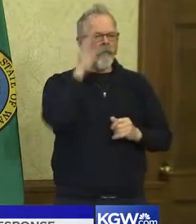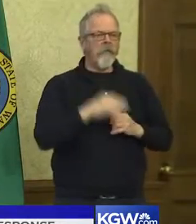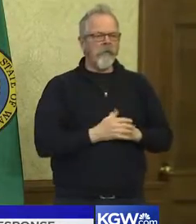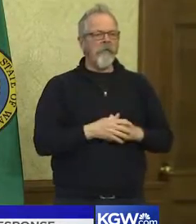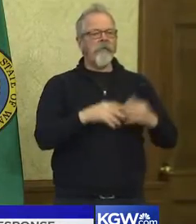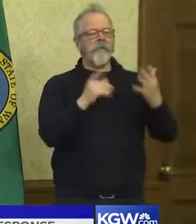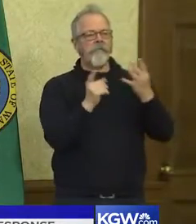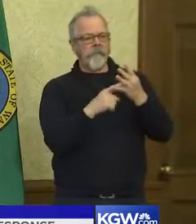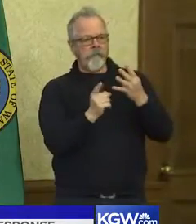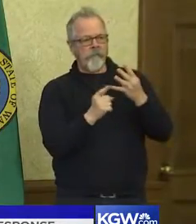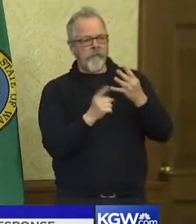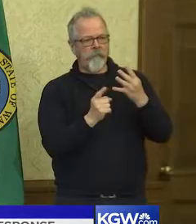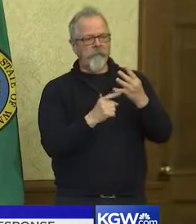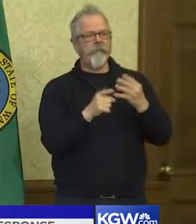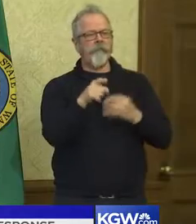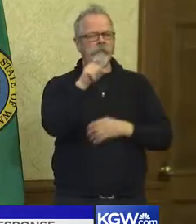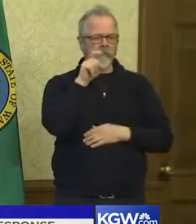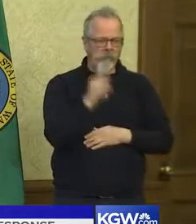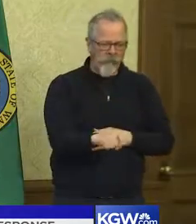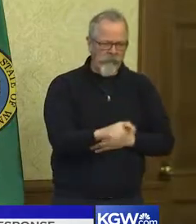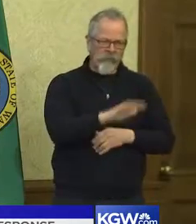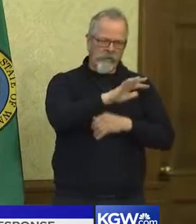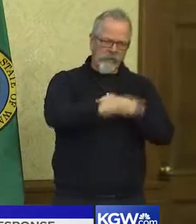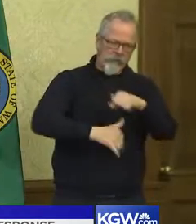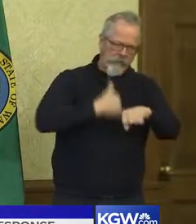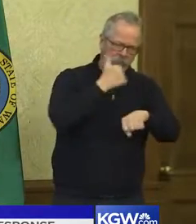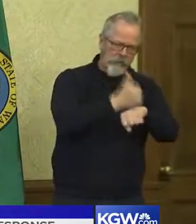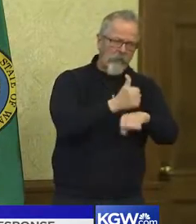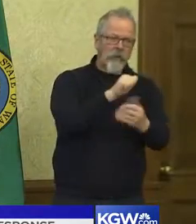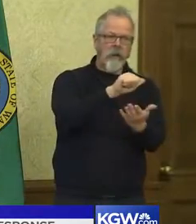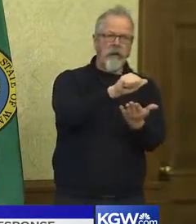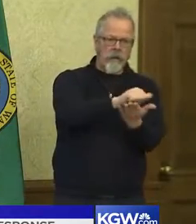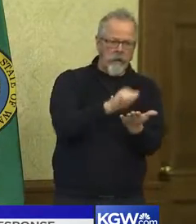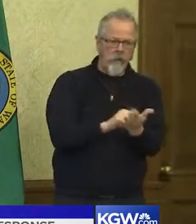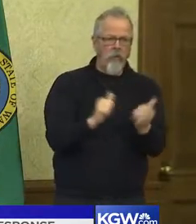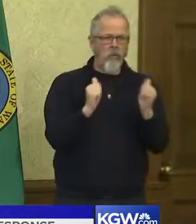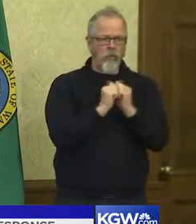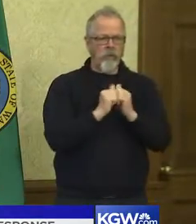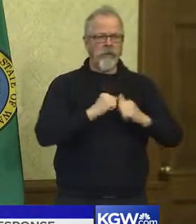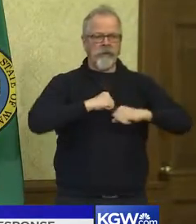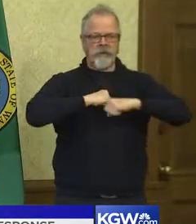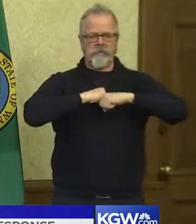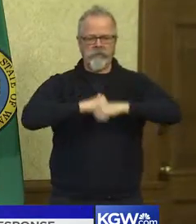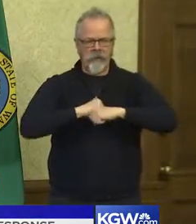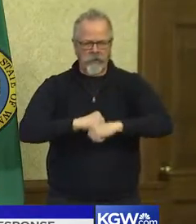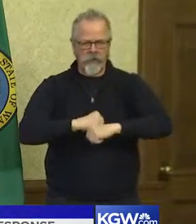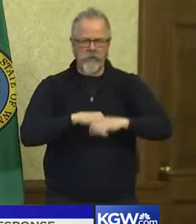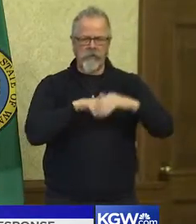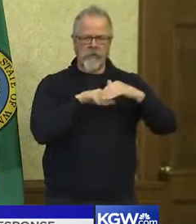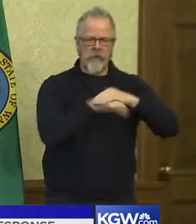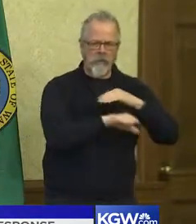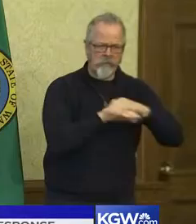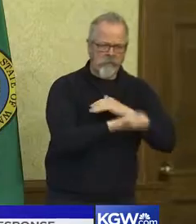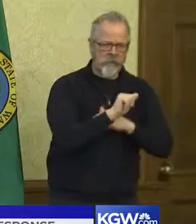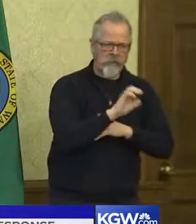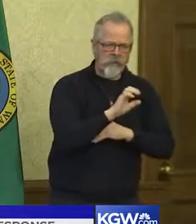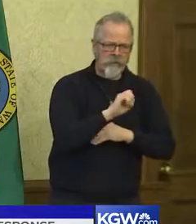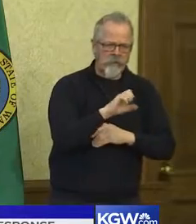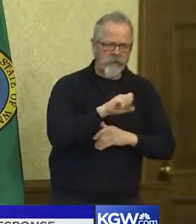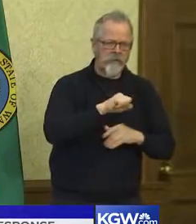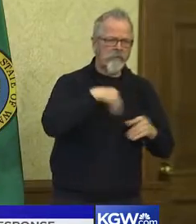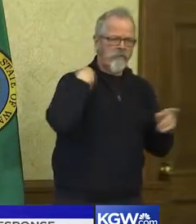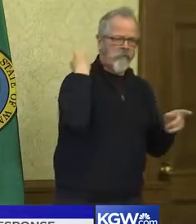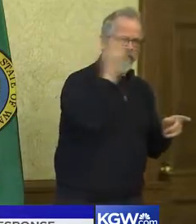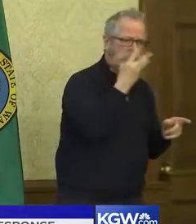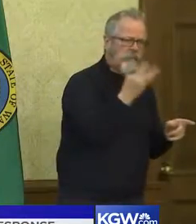you can at least cover that step first before even having to apply. A couple of other things. It's really important for you